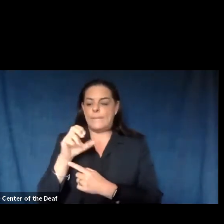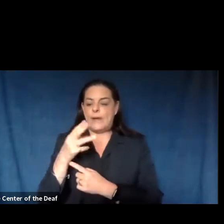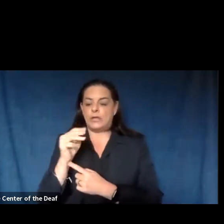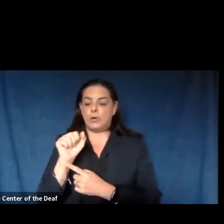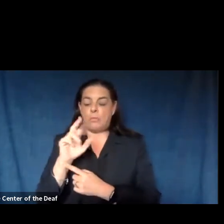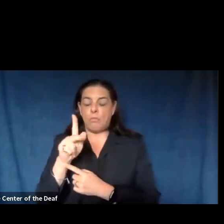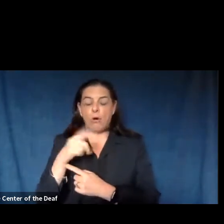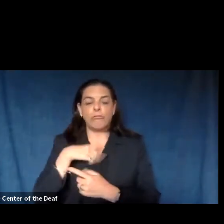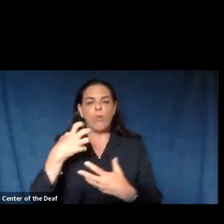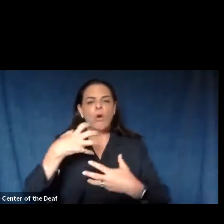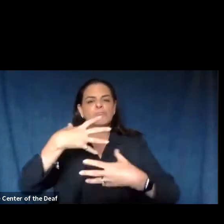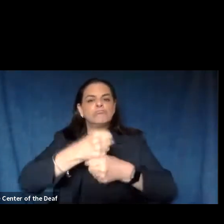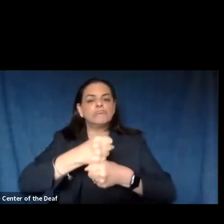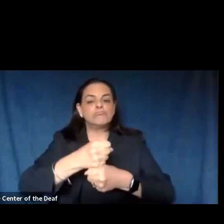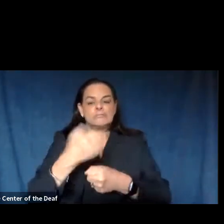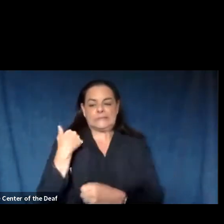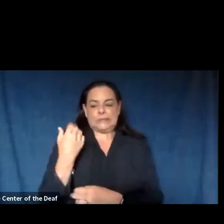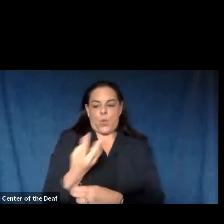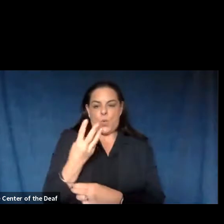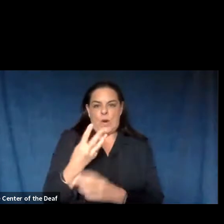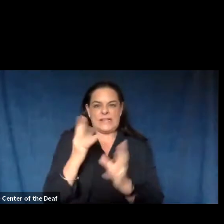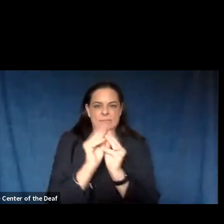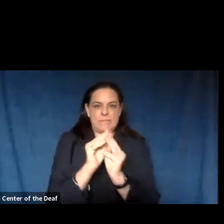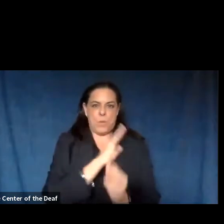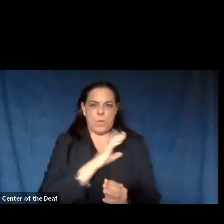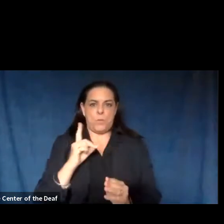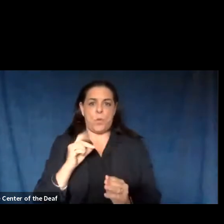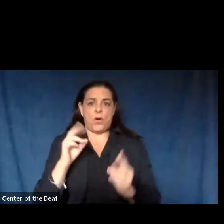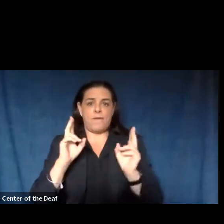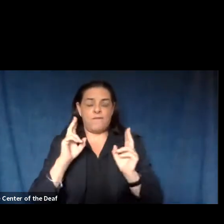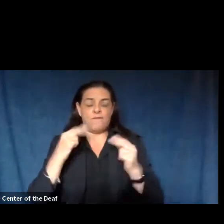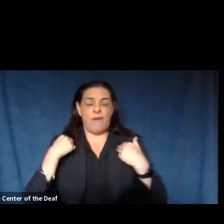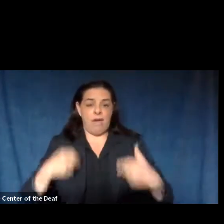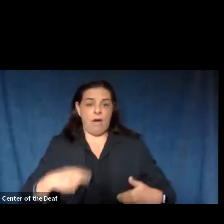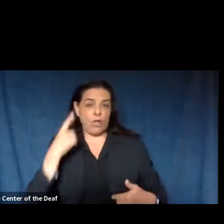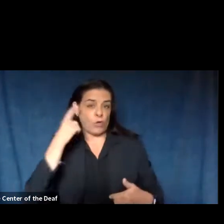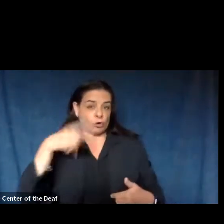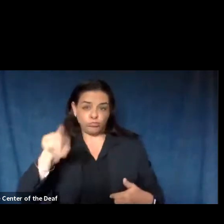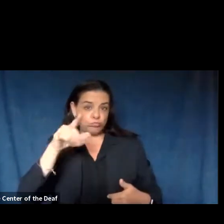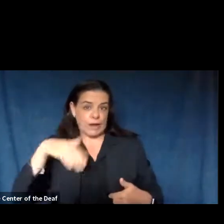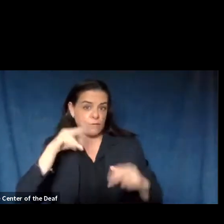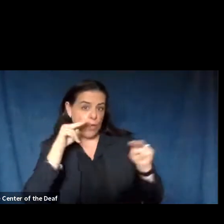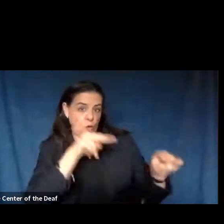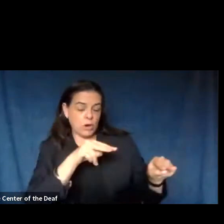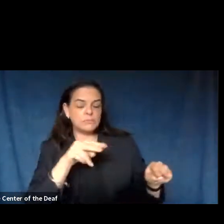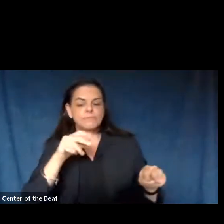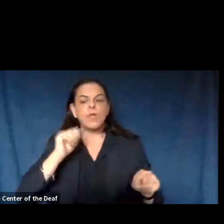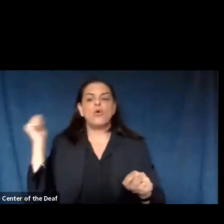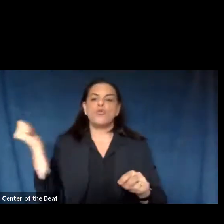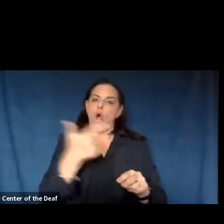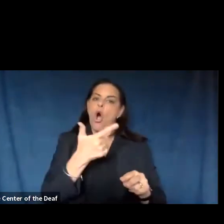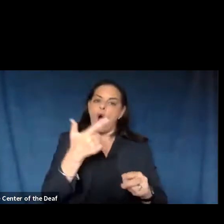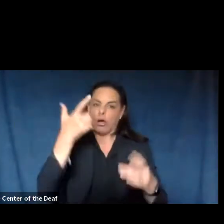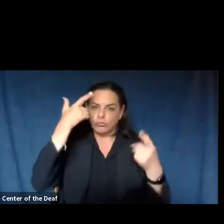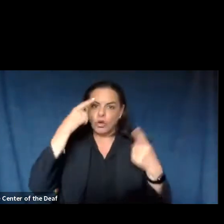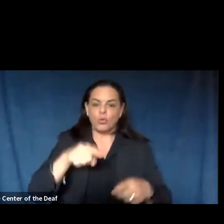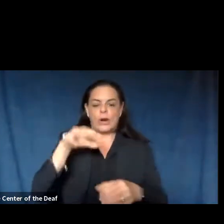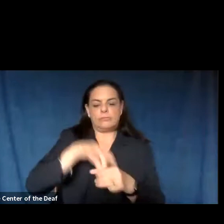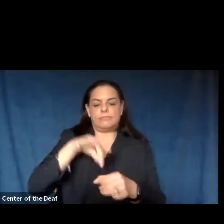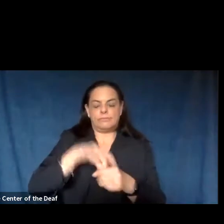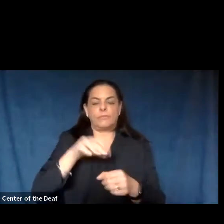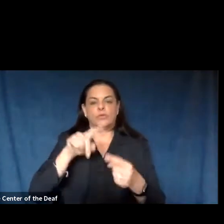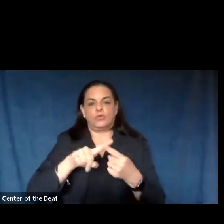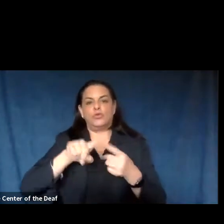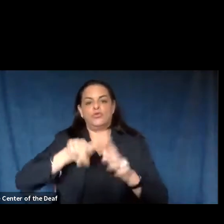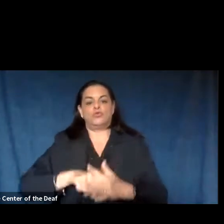those who didn't watch it. The Board of Health voted unanimously to adopt Governor Lee's Tennessee Pledge guidance effective July